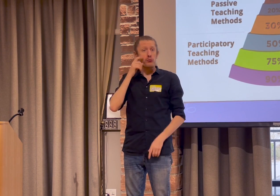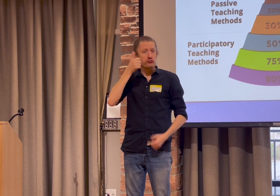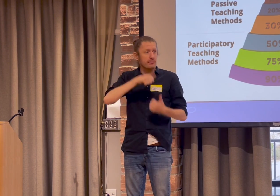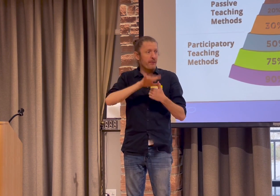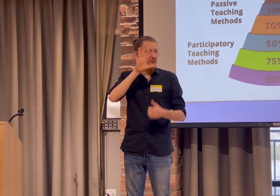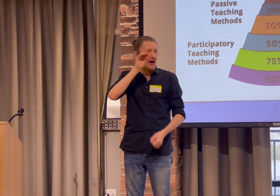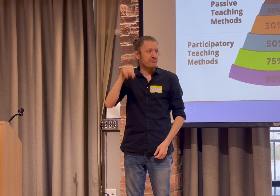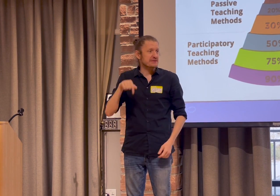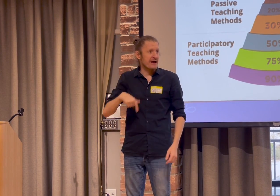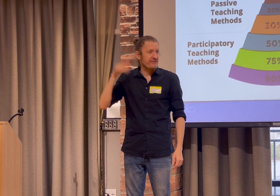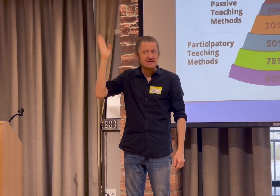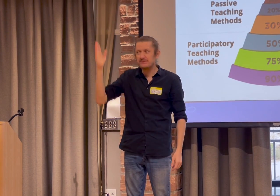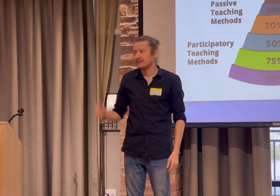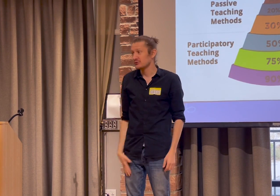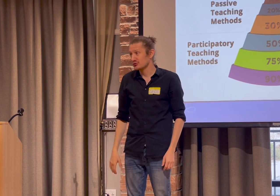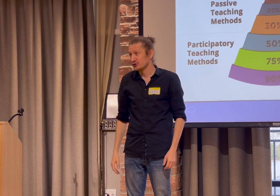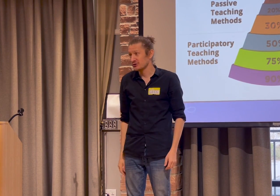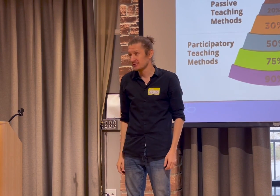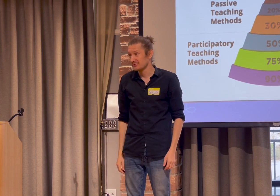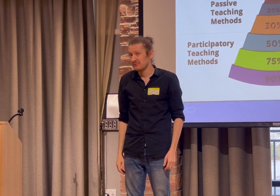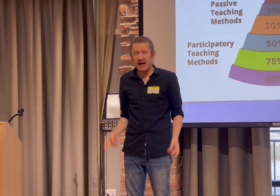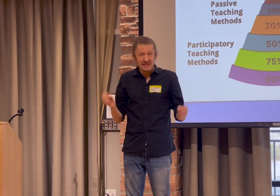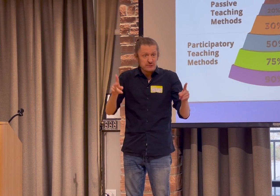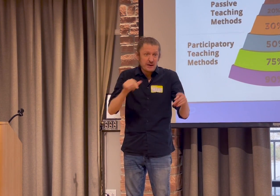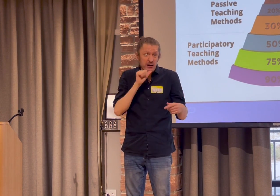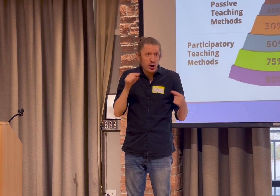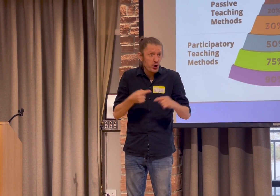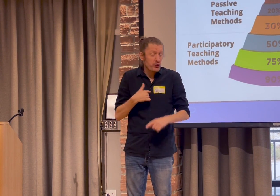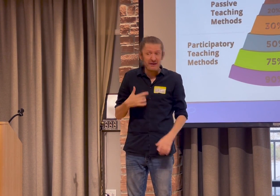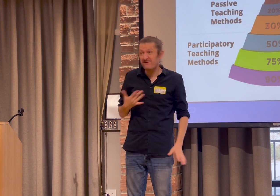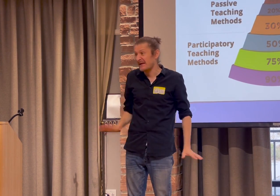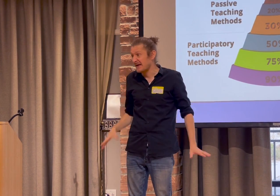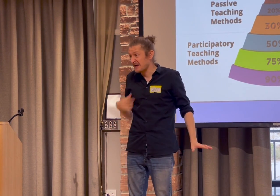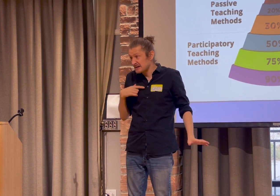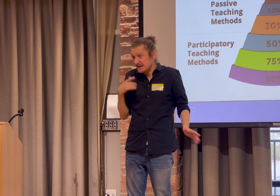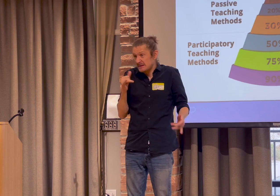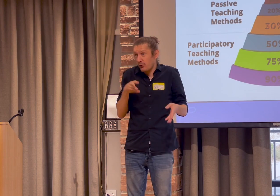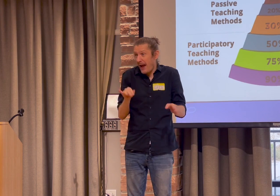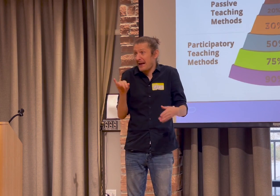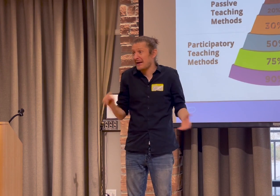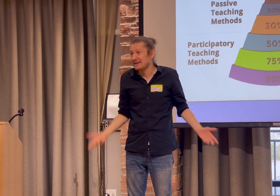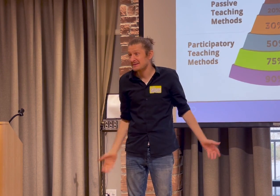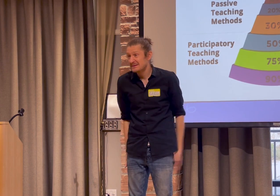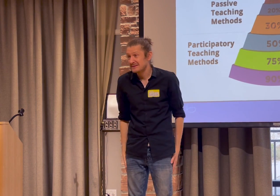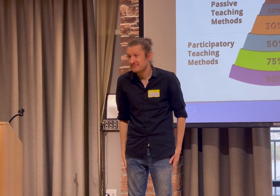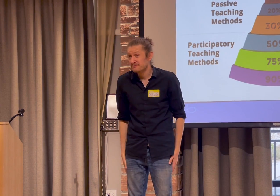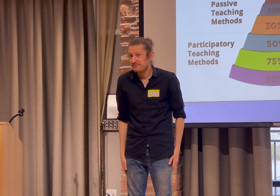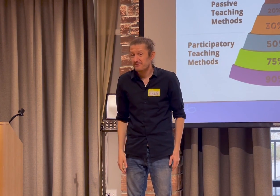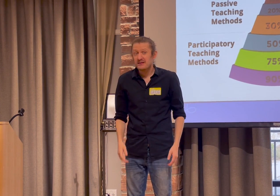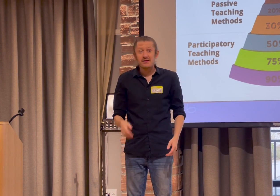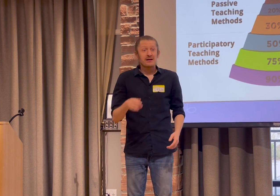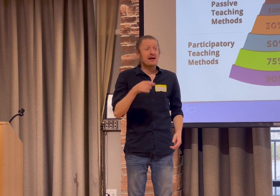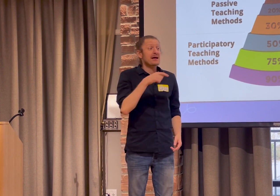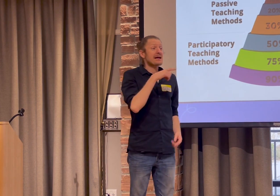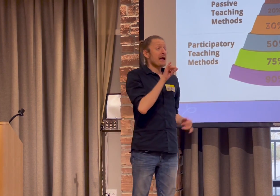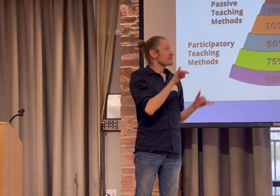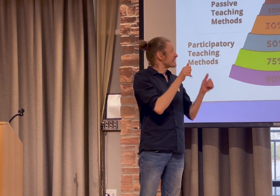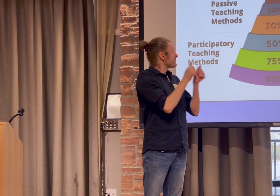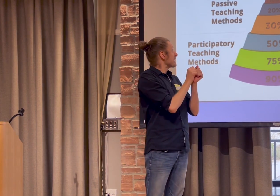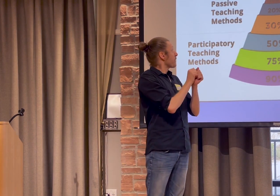sitting and passively watching a lecture, you'll retain 5% of it. If you're talking to your friend and you say, I remember this much of the speech,